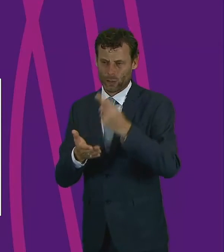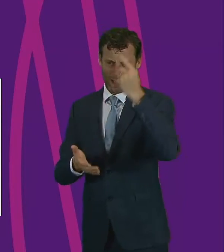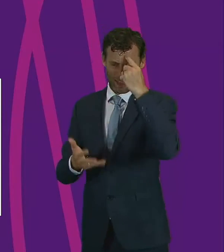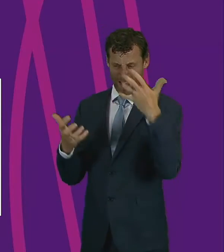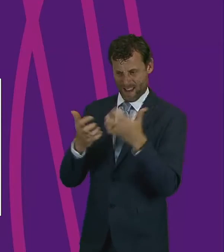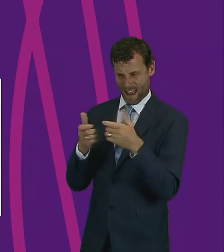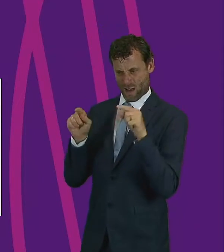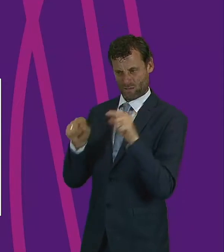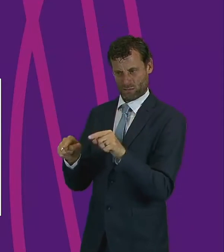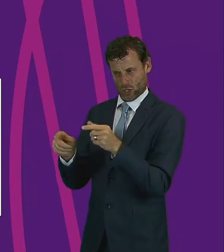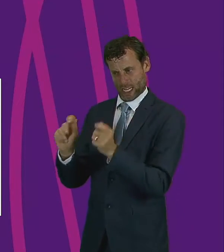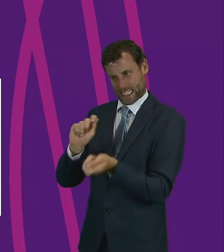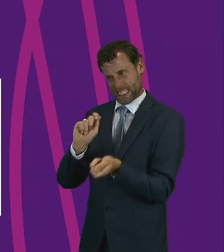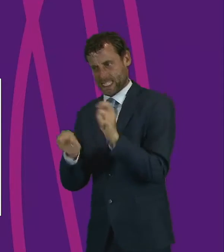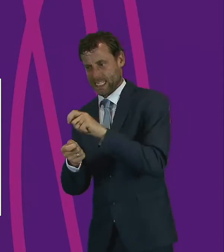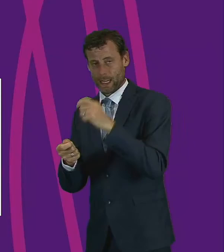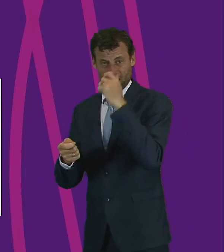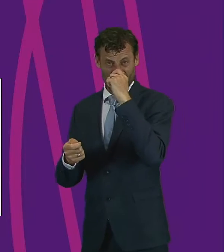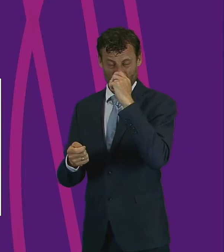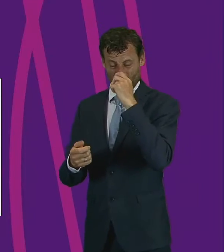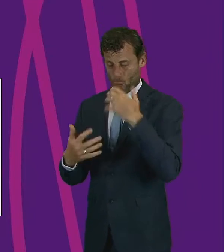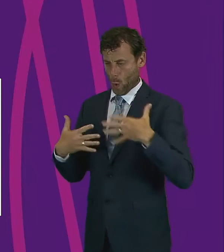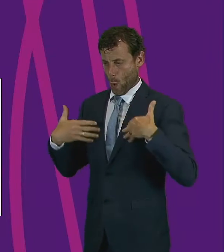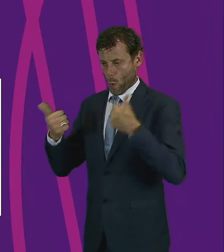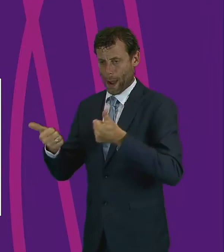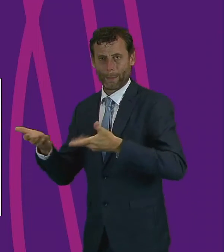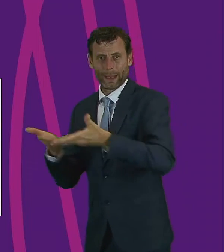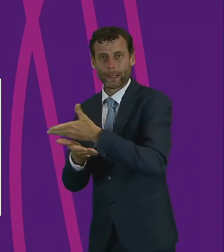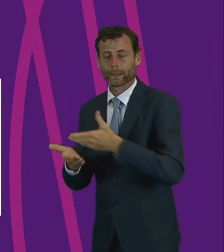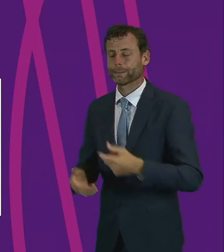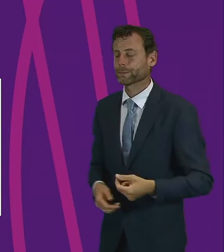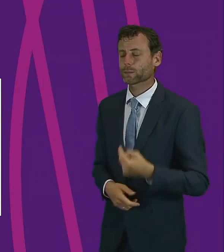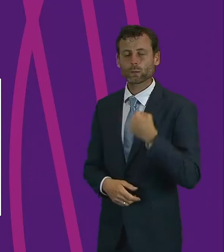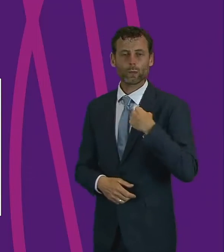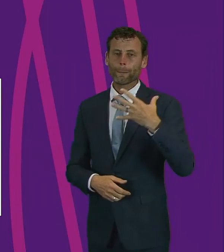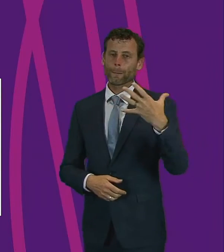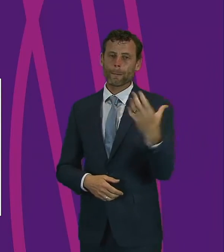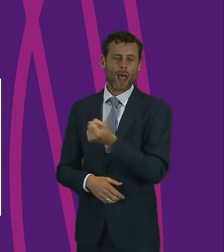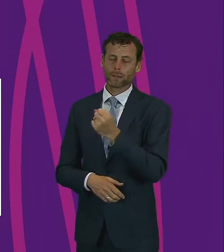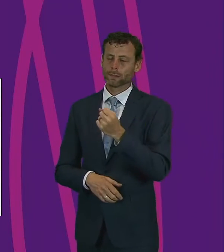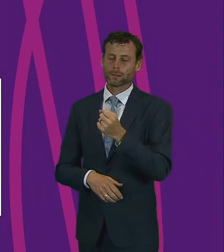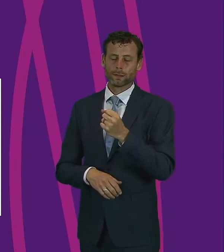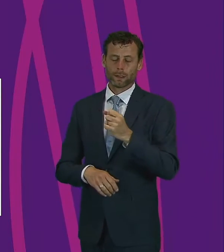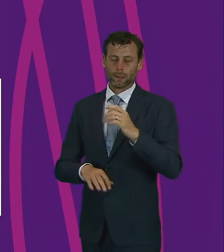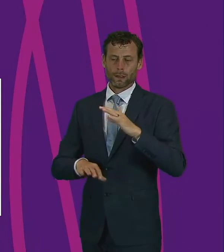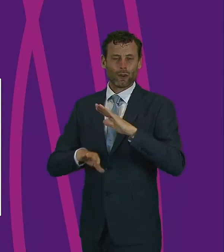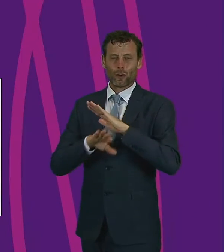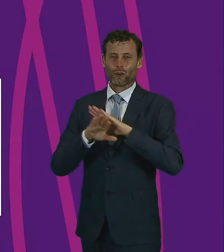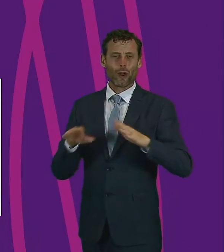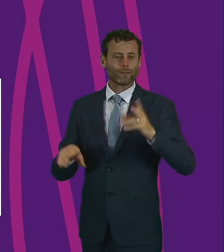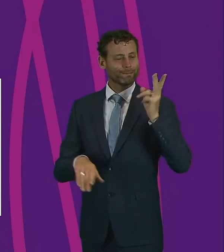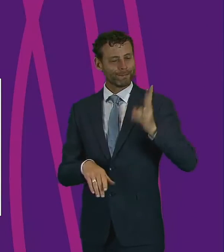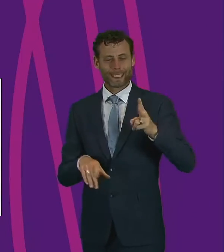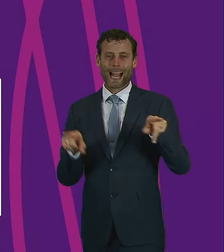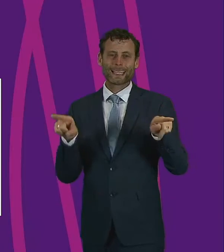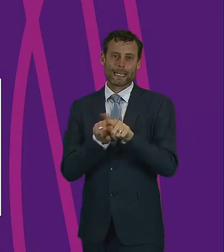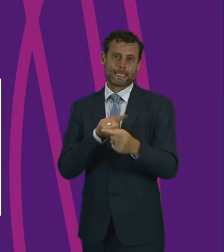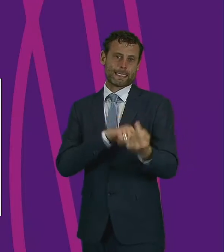whereas it was said that we need the opposite of what happened after the banking crash, when wealth went into